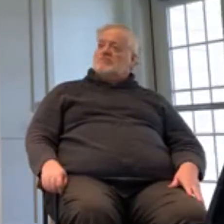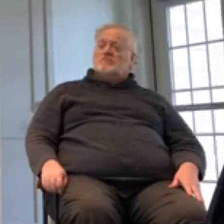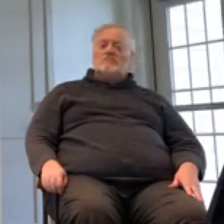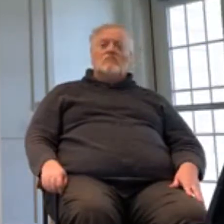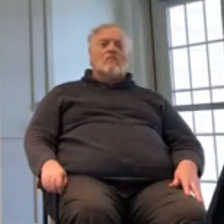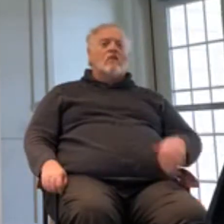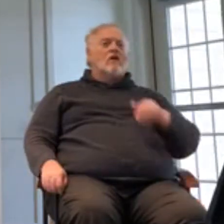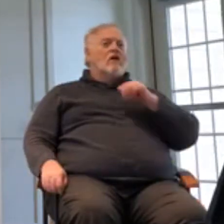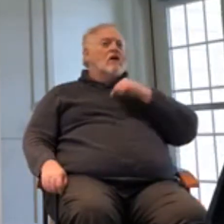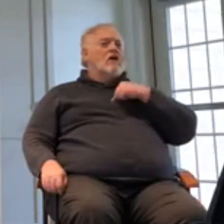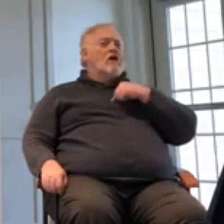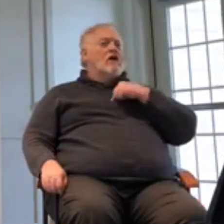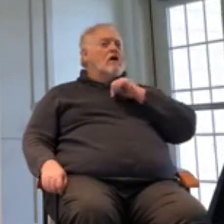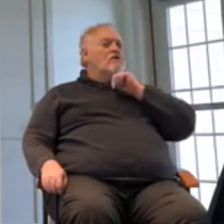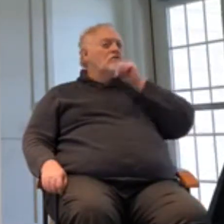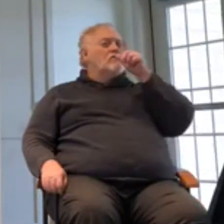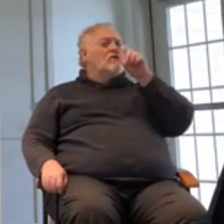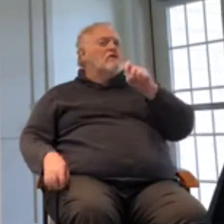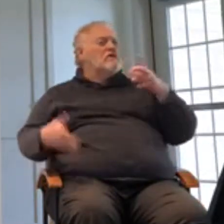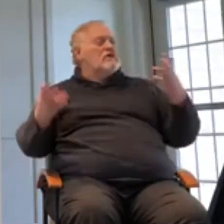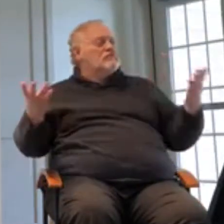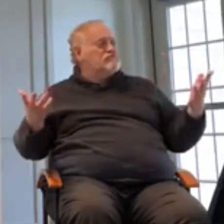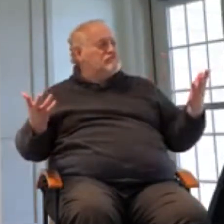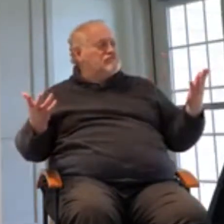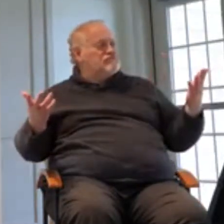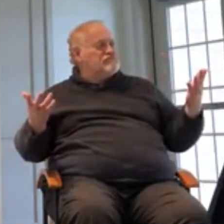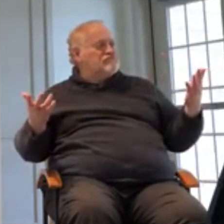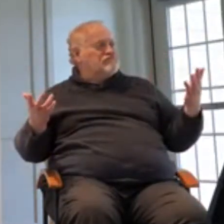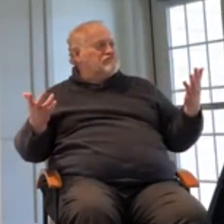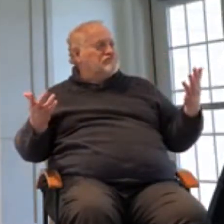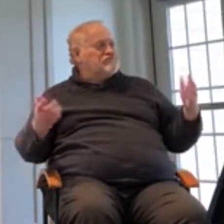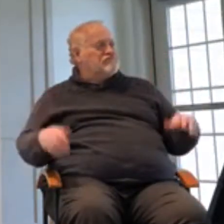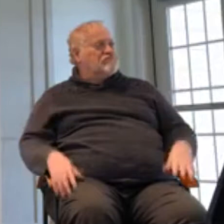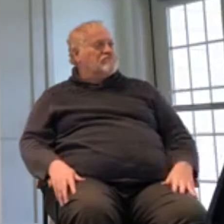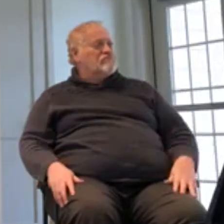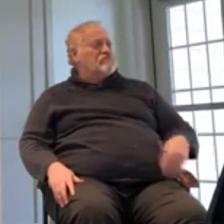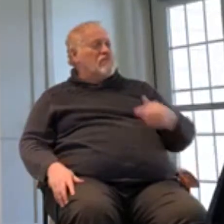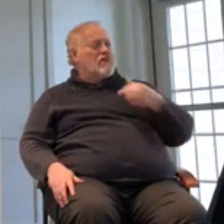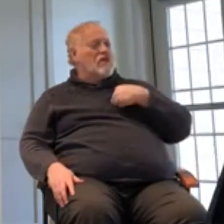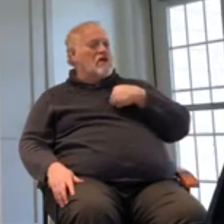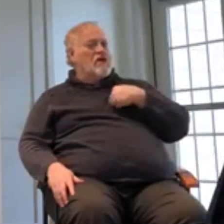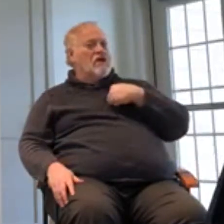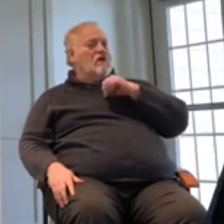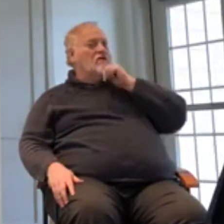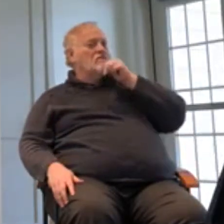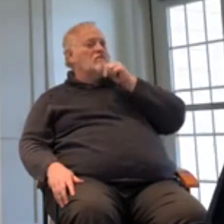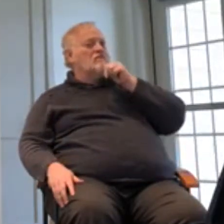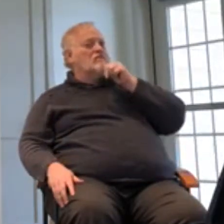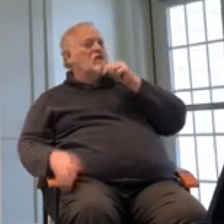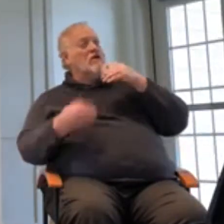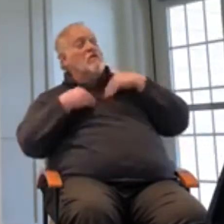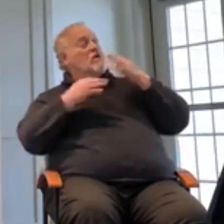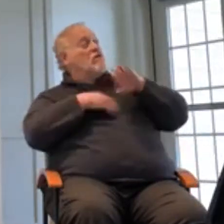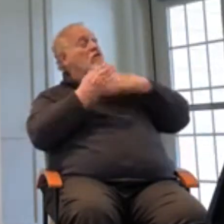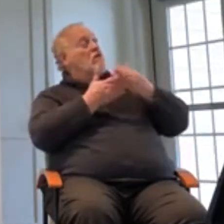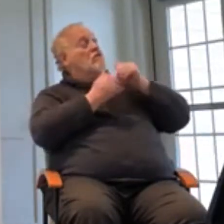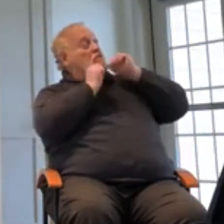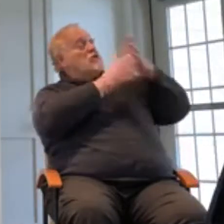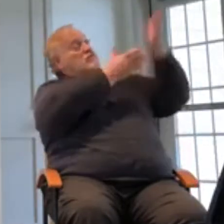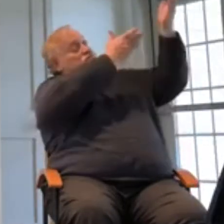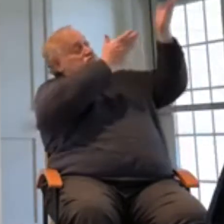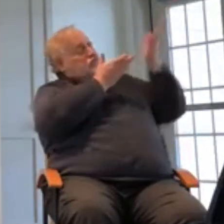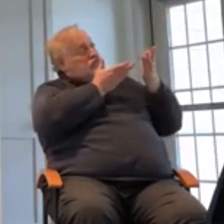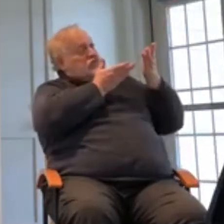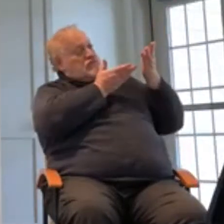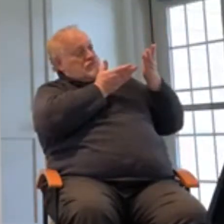be without. I shall not have a need. I shall not lack anything.